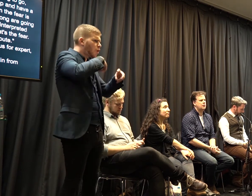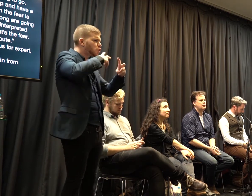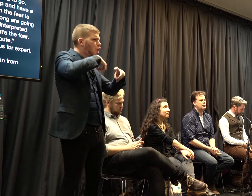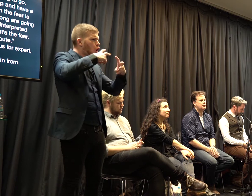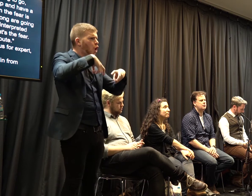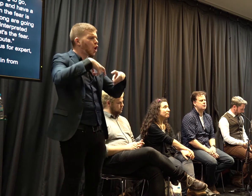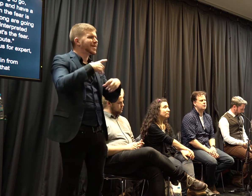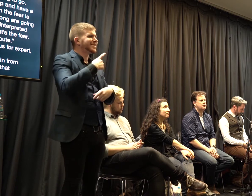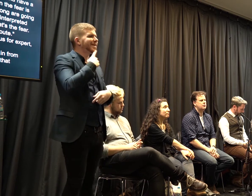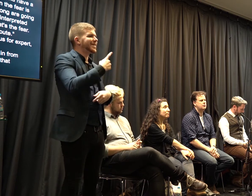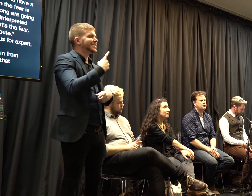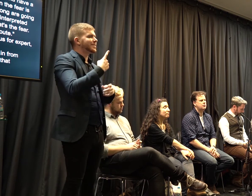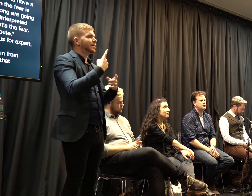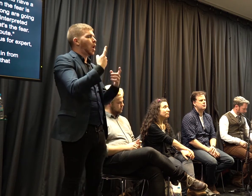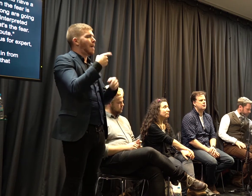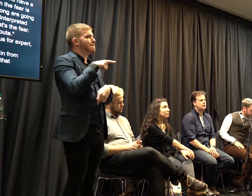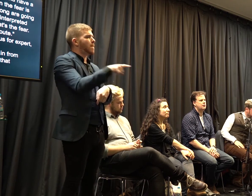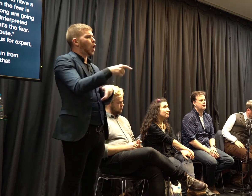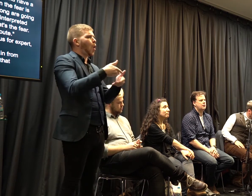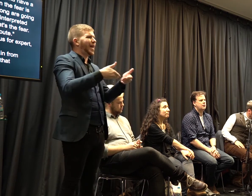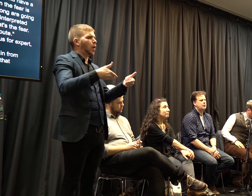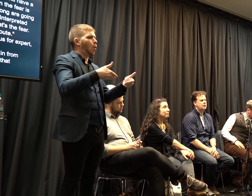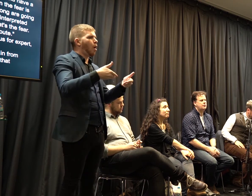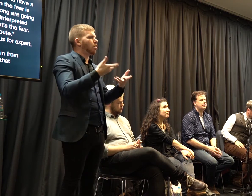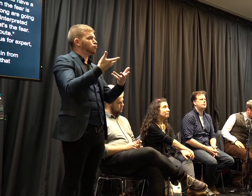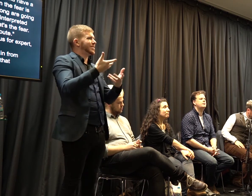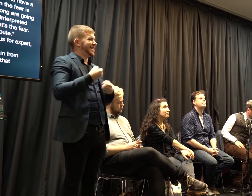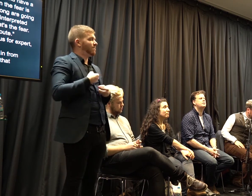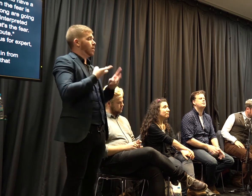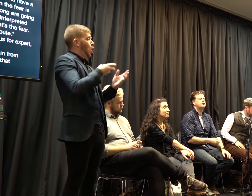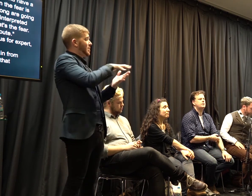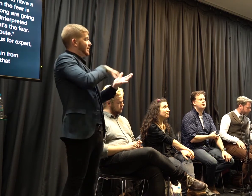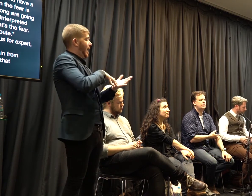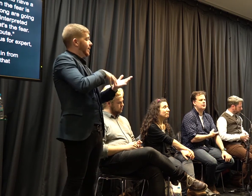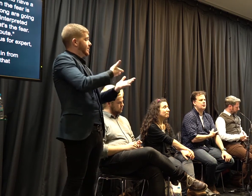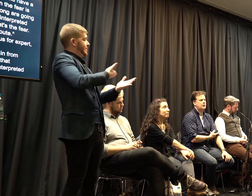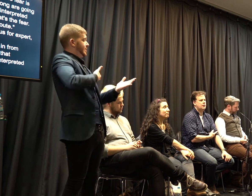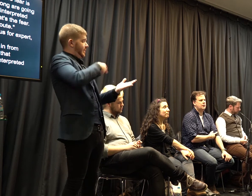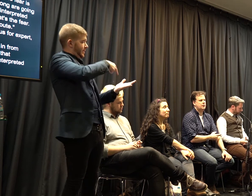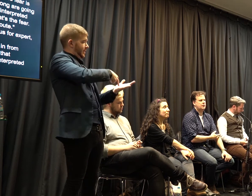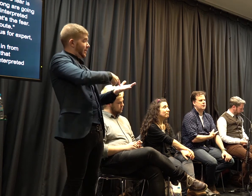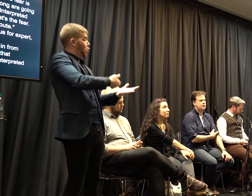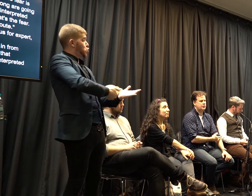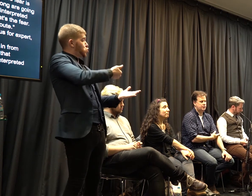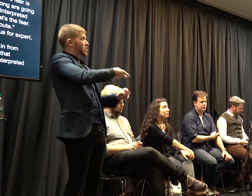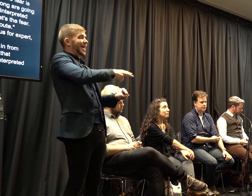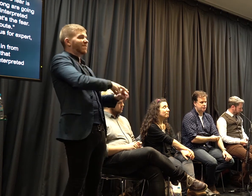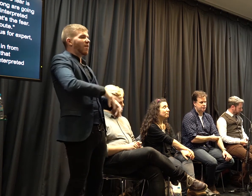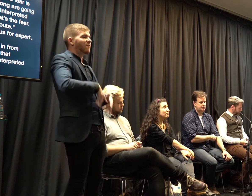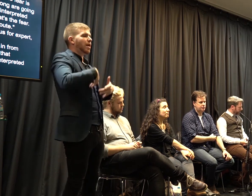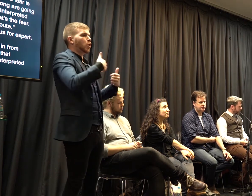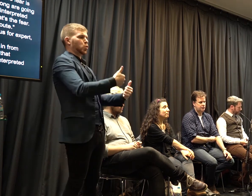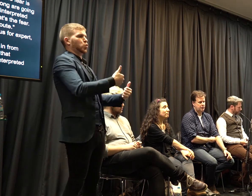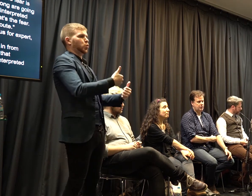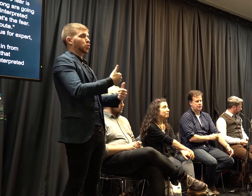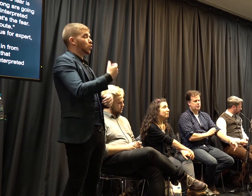that monolingual receivers of an interpreted text will say it's good if it feels good. It